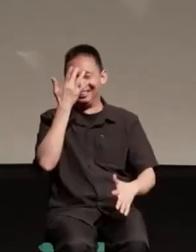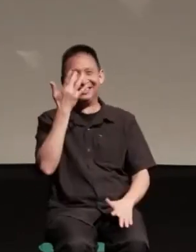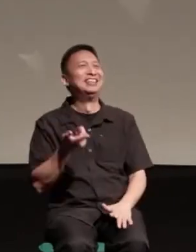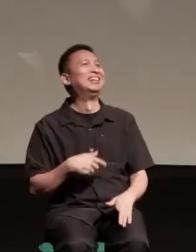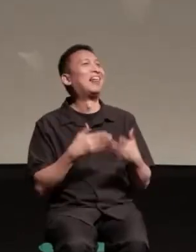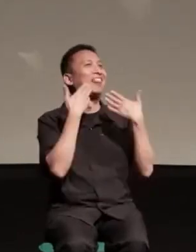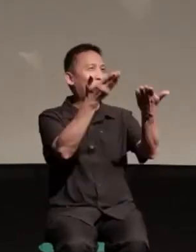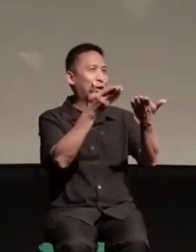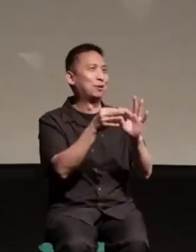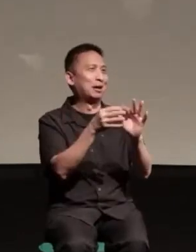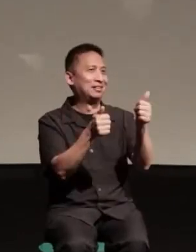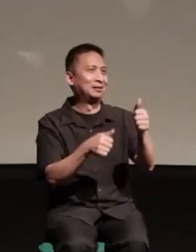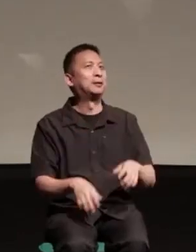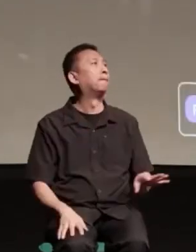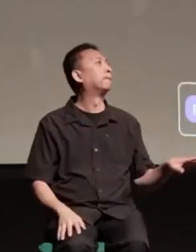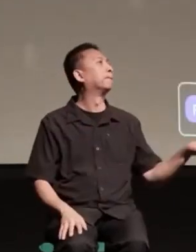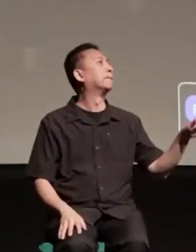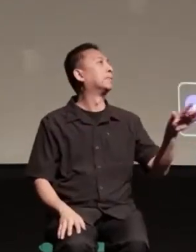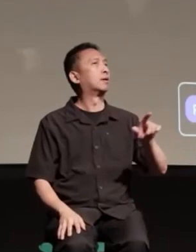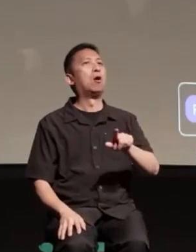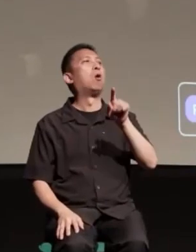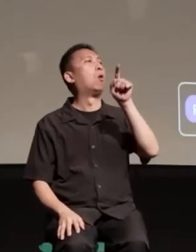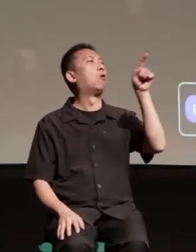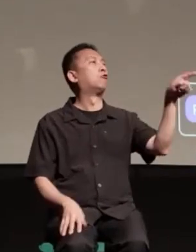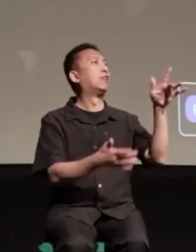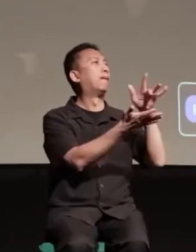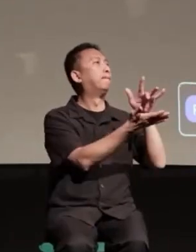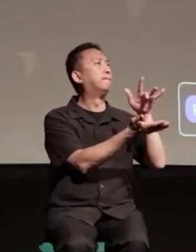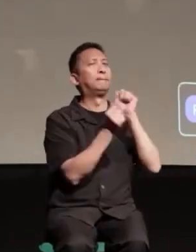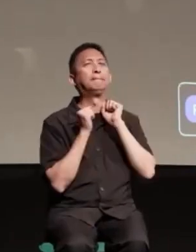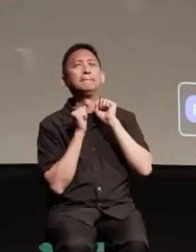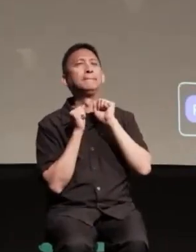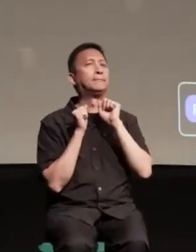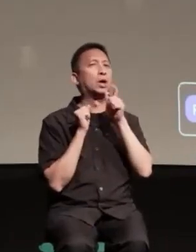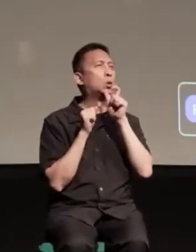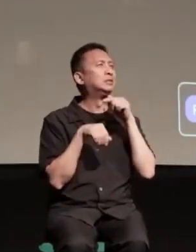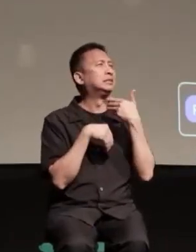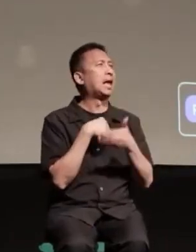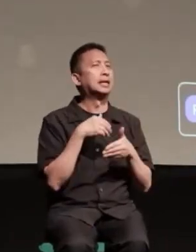Thank you. So we're going to go, okay, yep, but I don't actually know where the